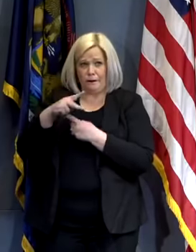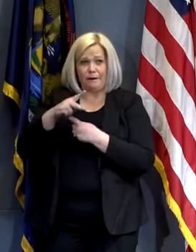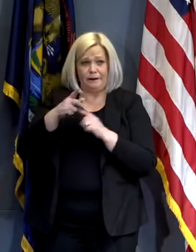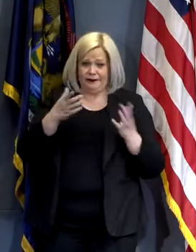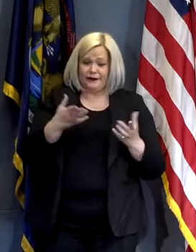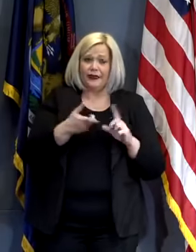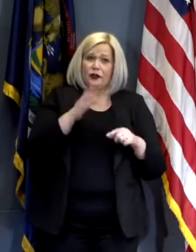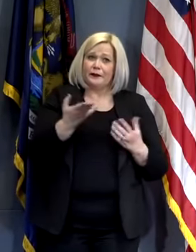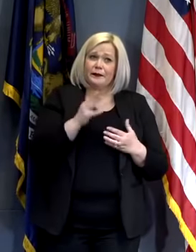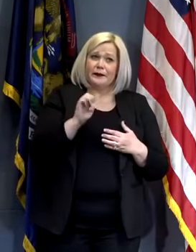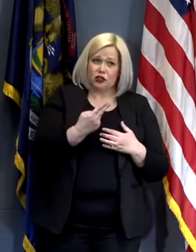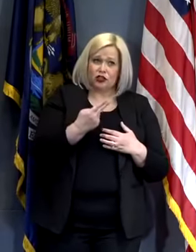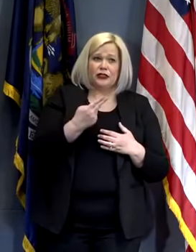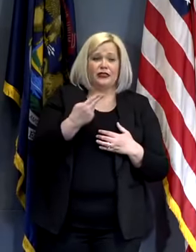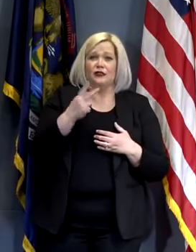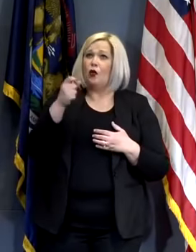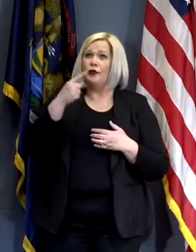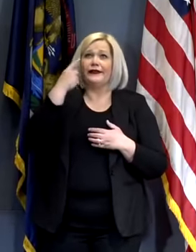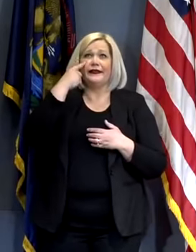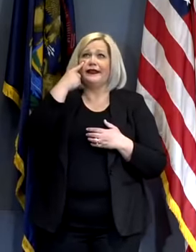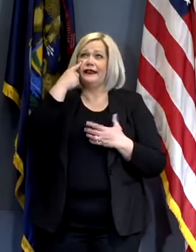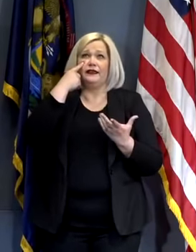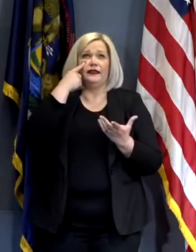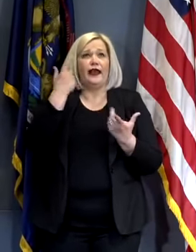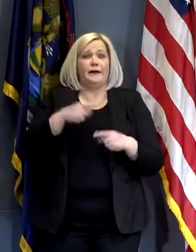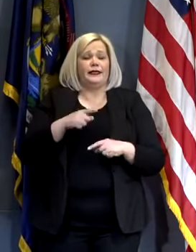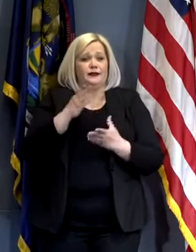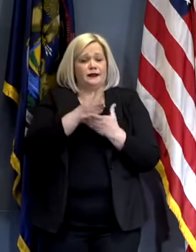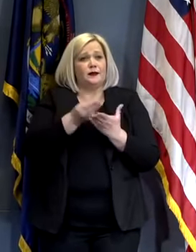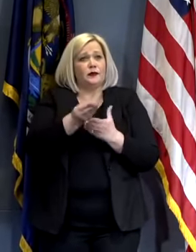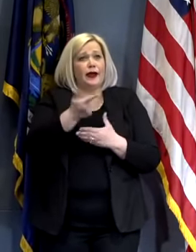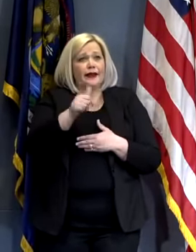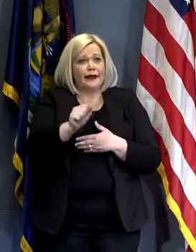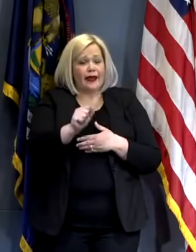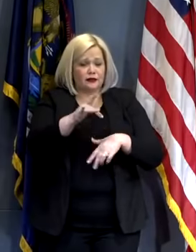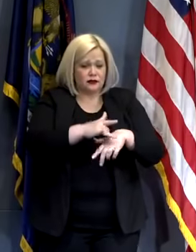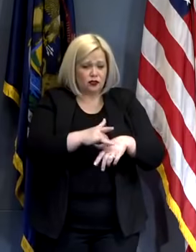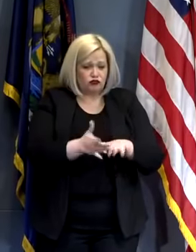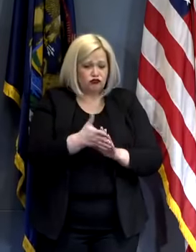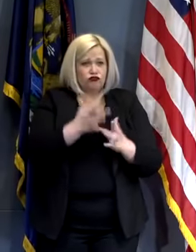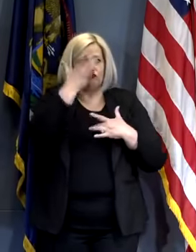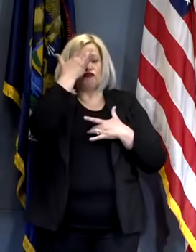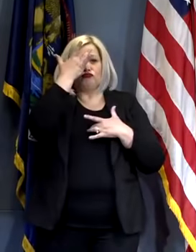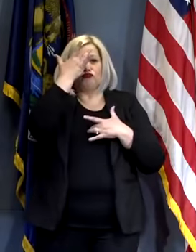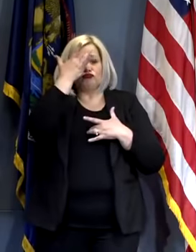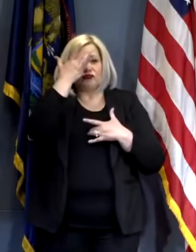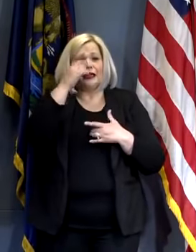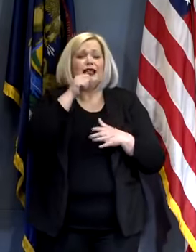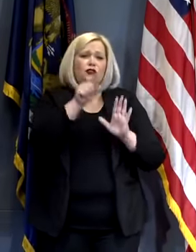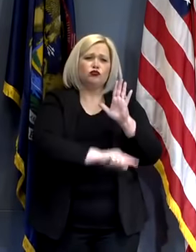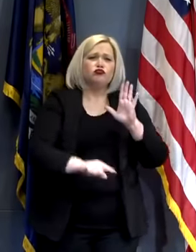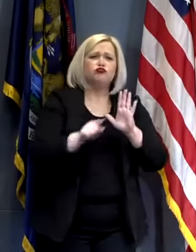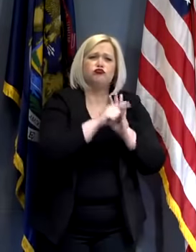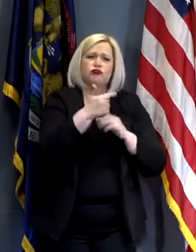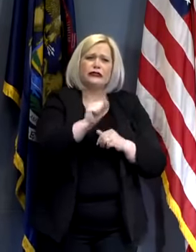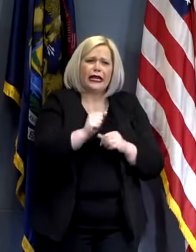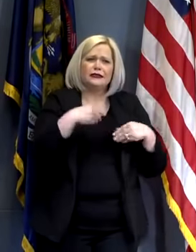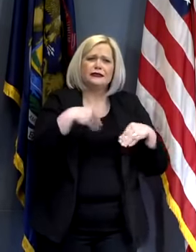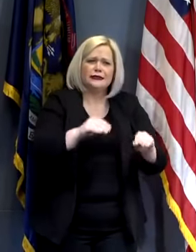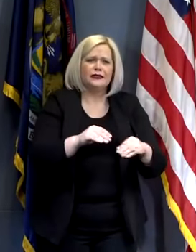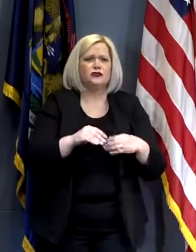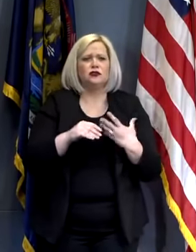thing he could think of was that when he gassed up. This is not to disparage our service stations. It's not to create fear. A